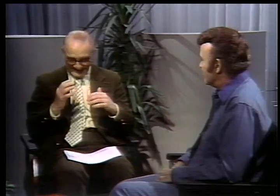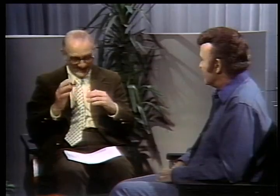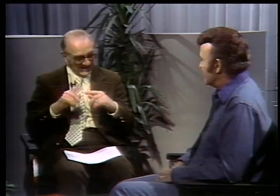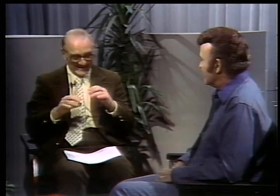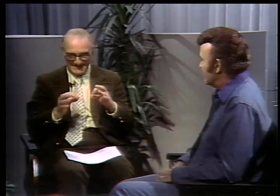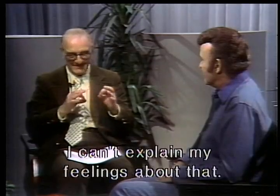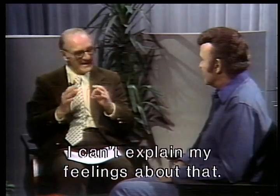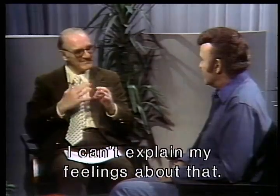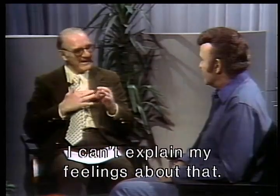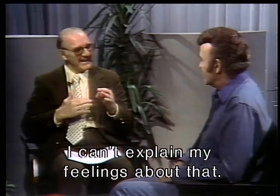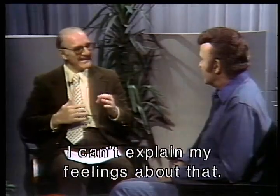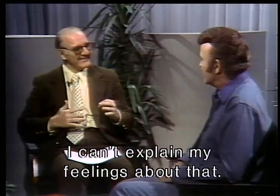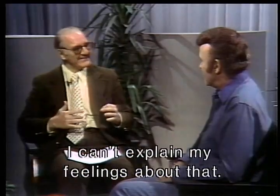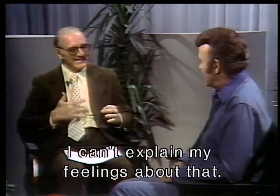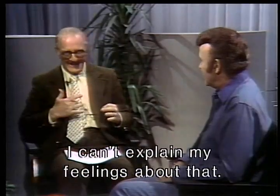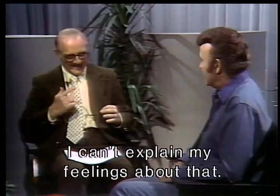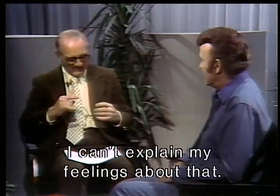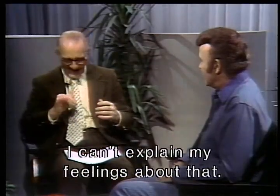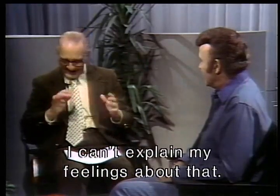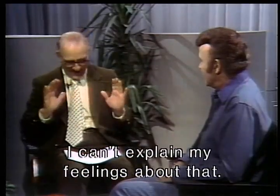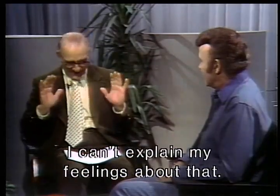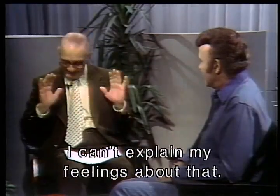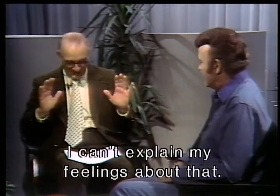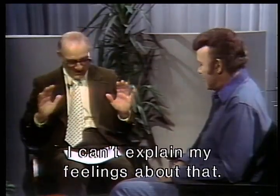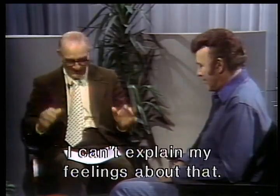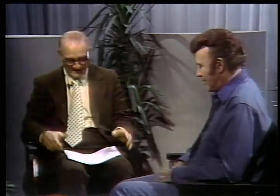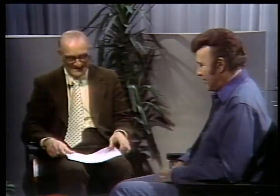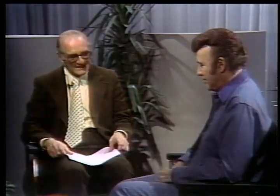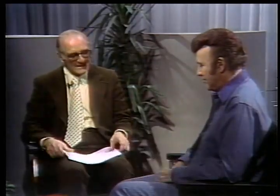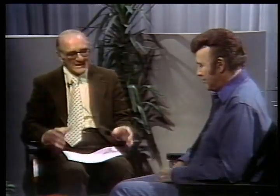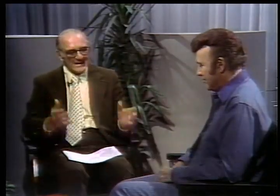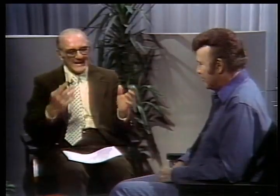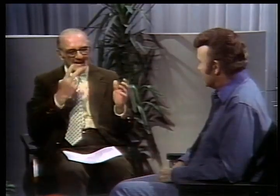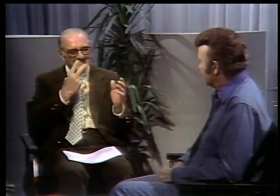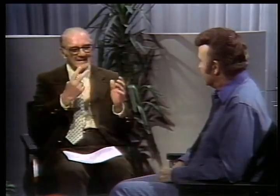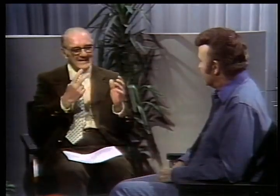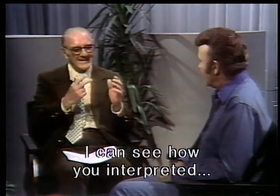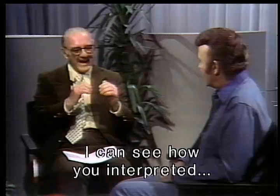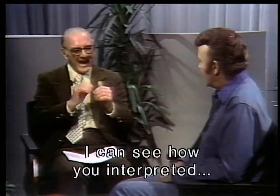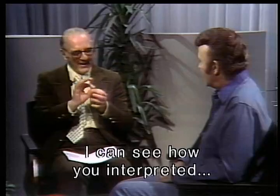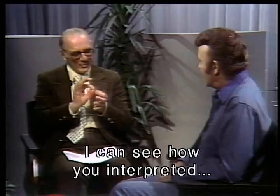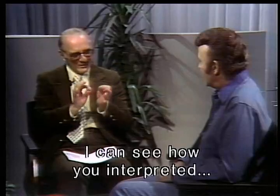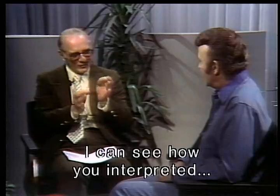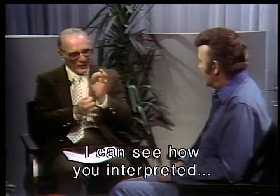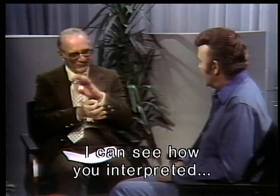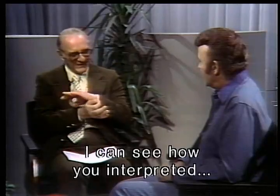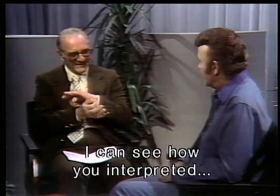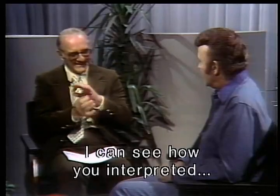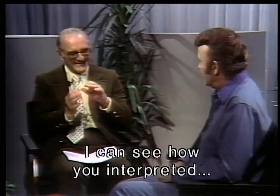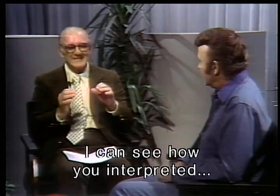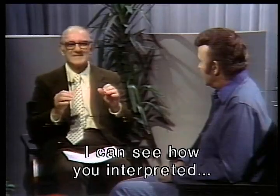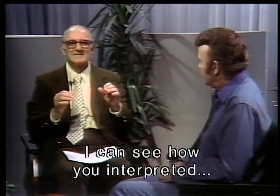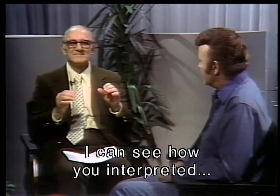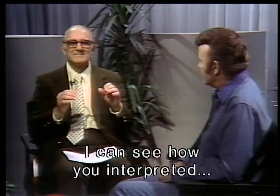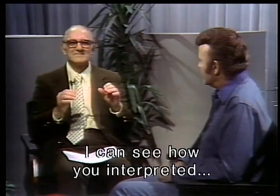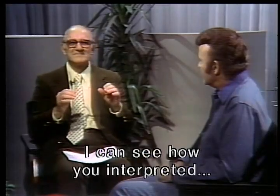can't explain my feeling about that. Marvelous. And I see how you interpret